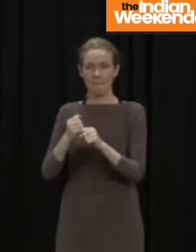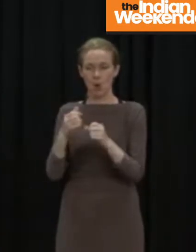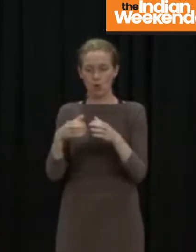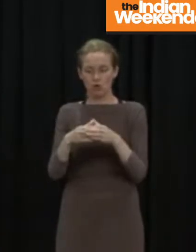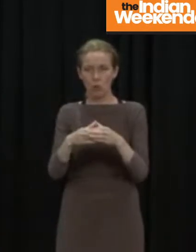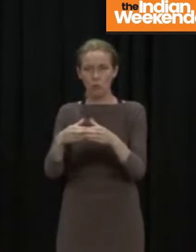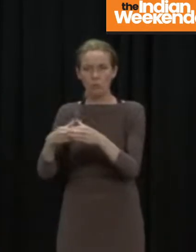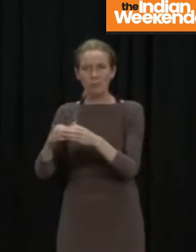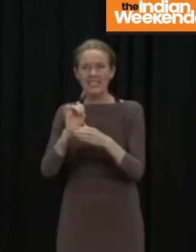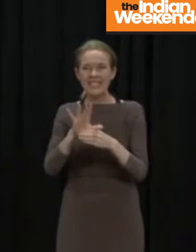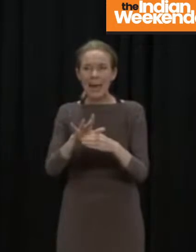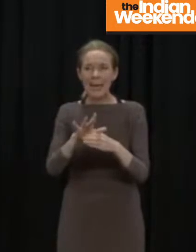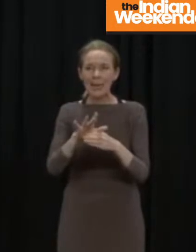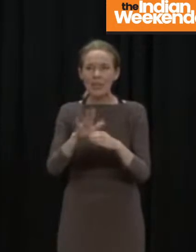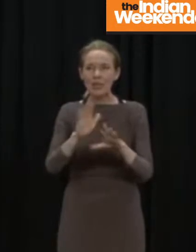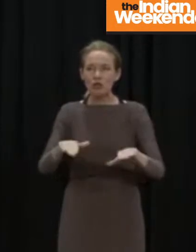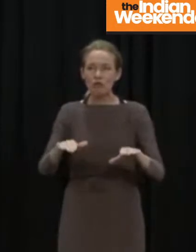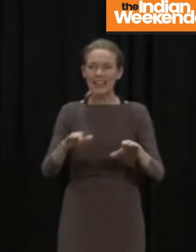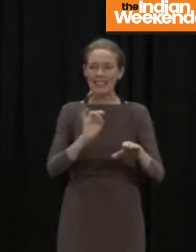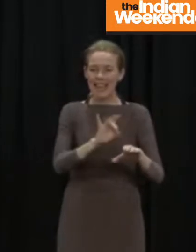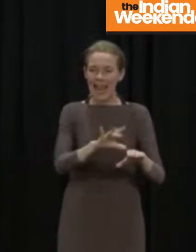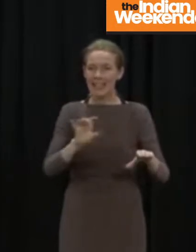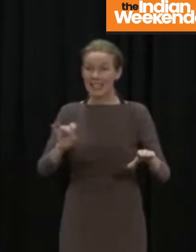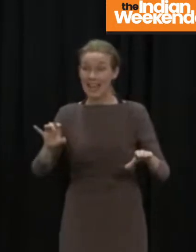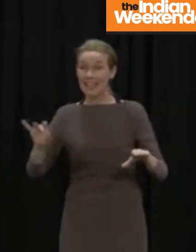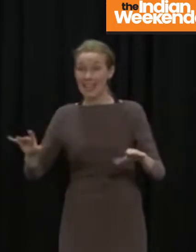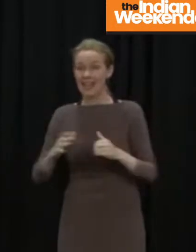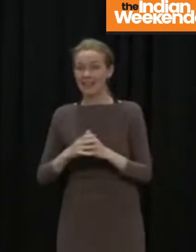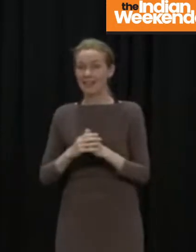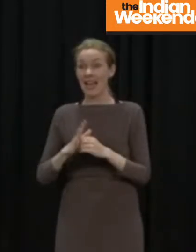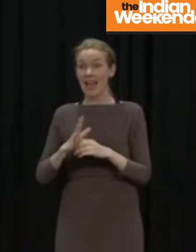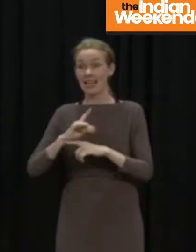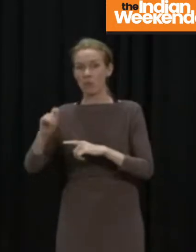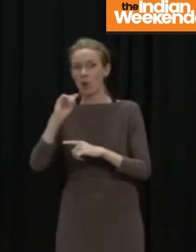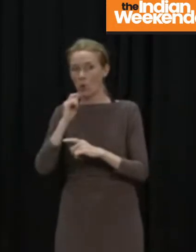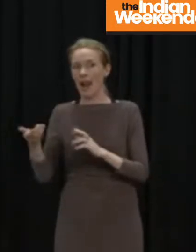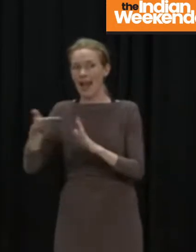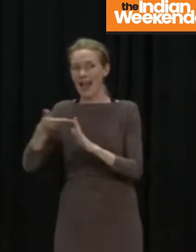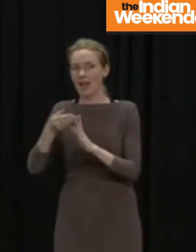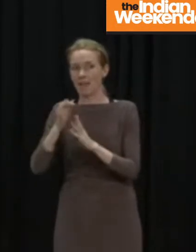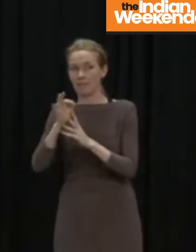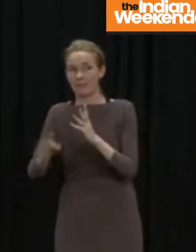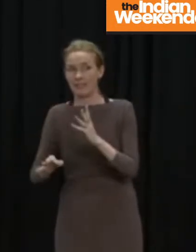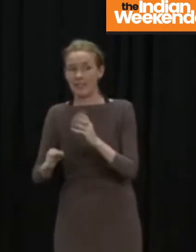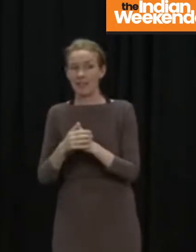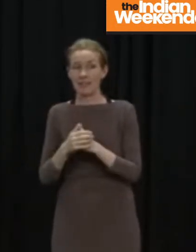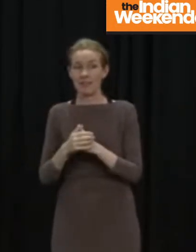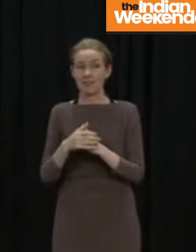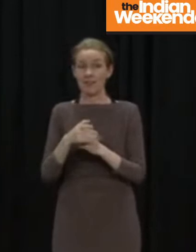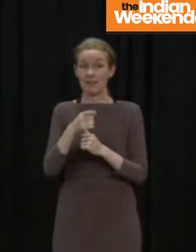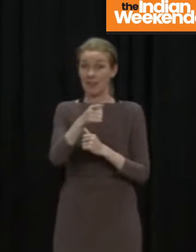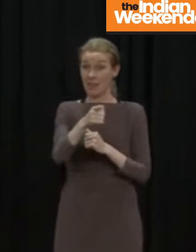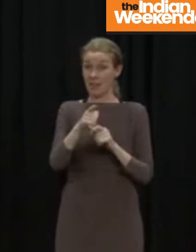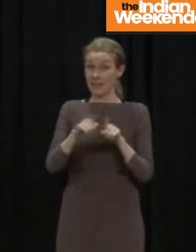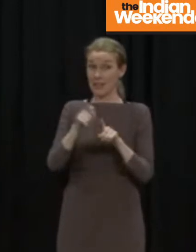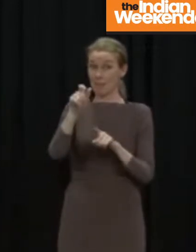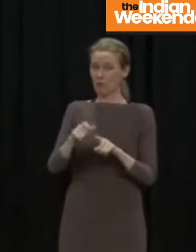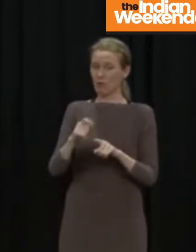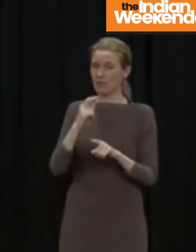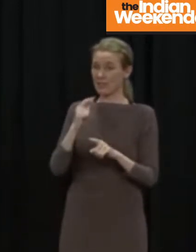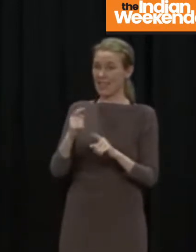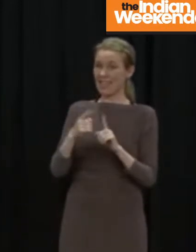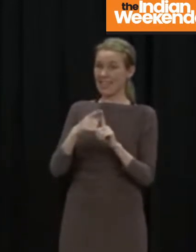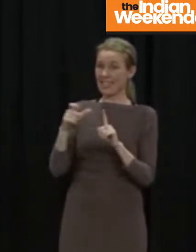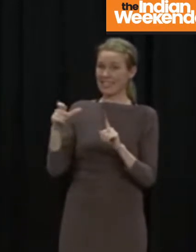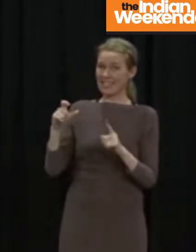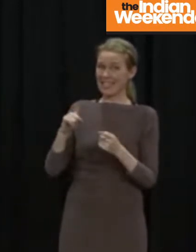yes, we'll have more around vaccination and testing to say on that next week. The ECE workforce say they were blindsided by being told to go back this